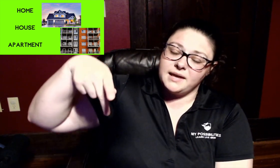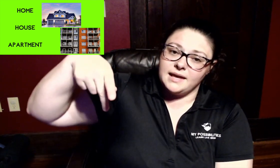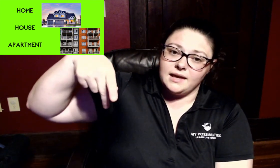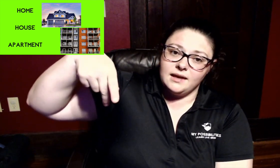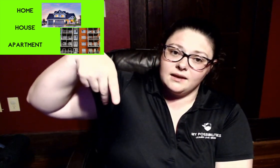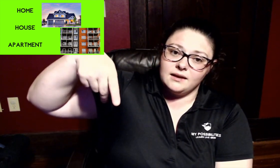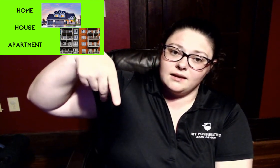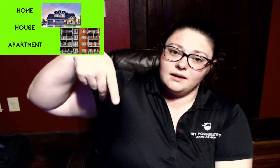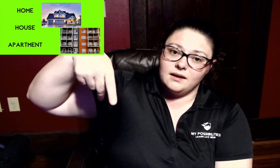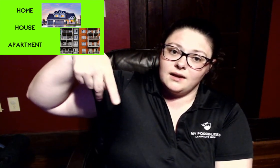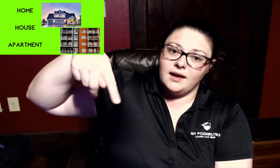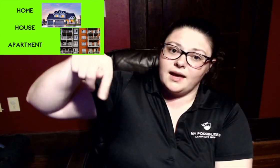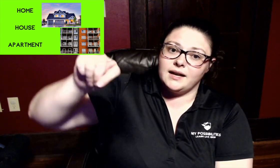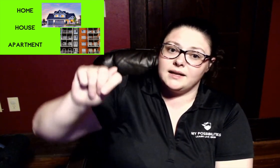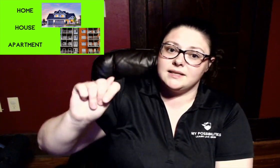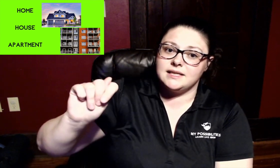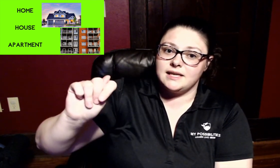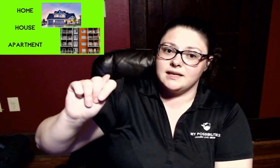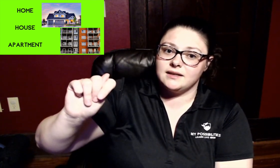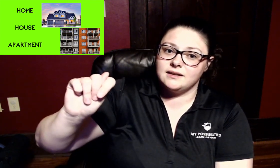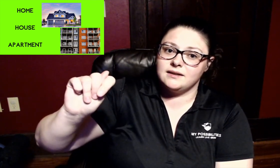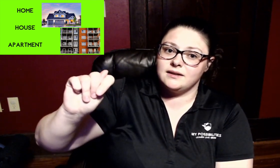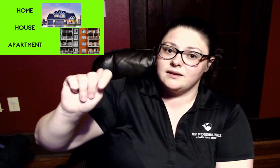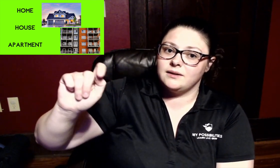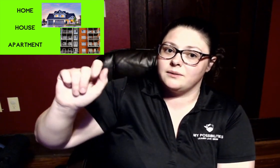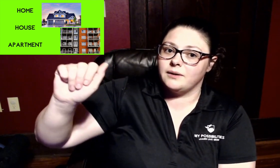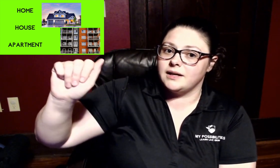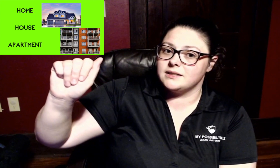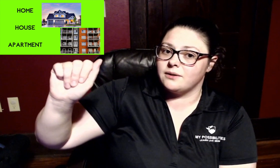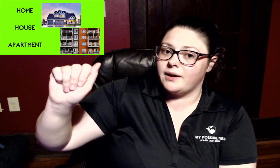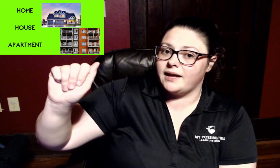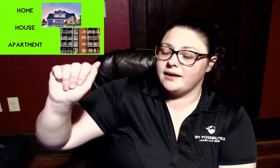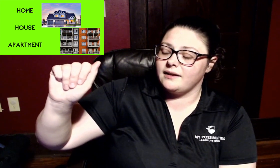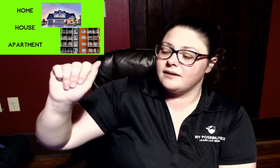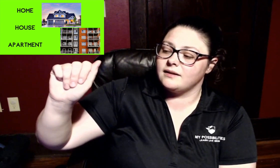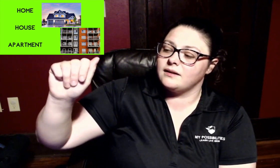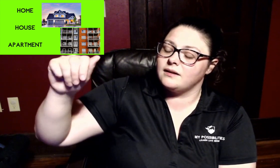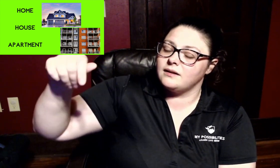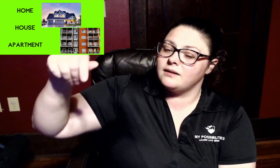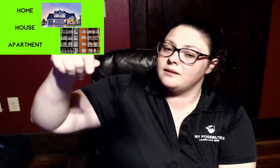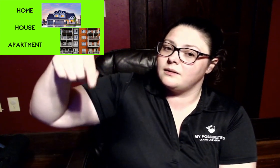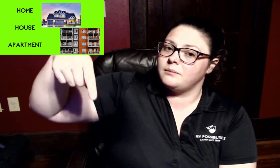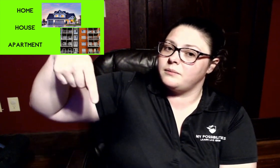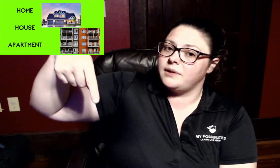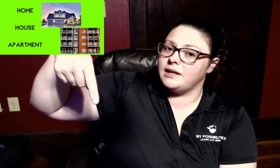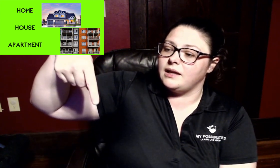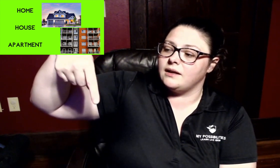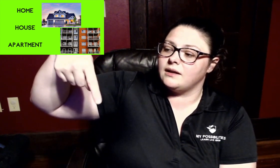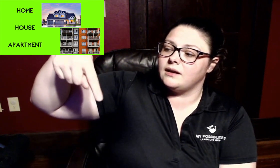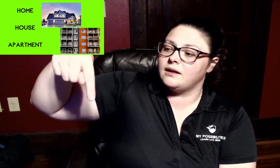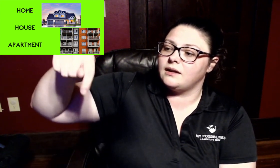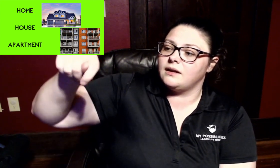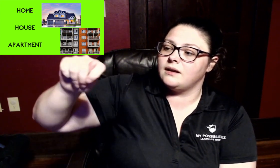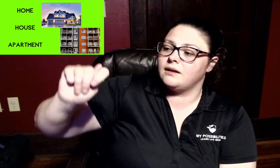P, and a T, right? So A, P,